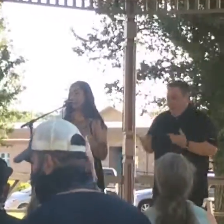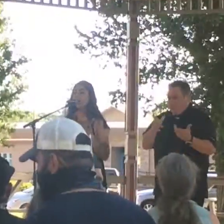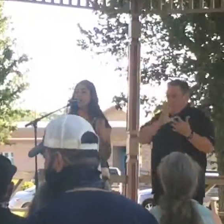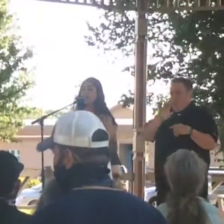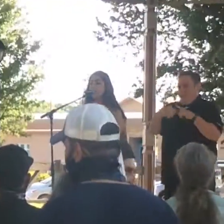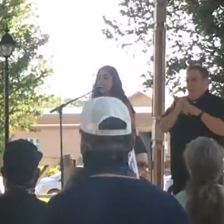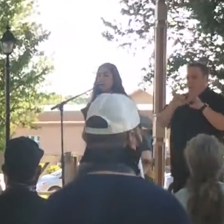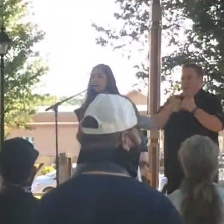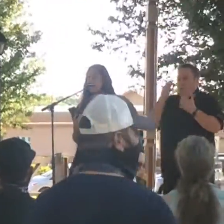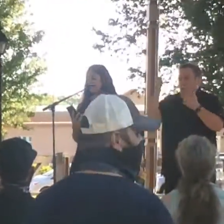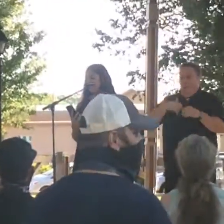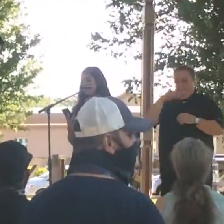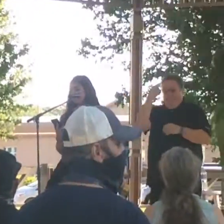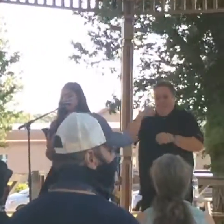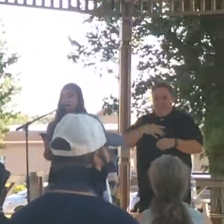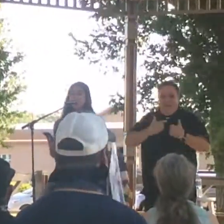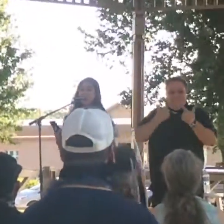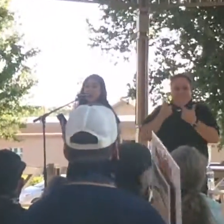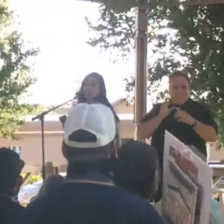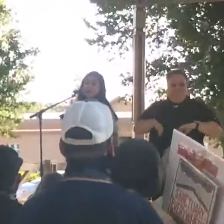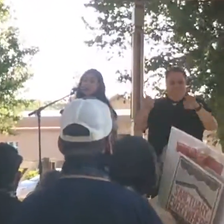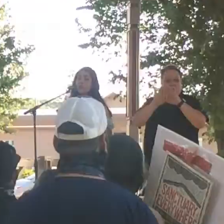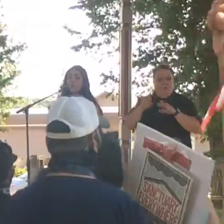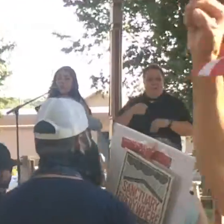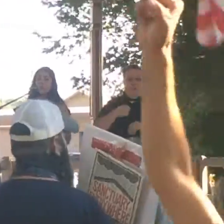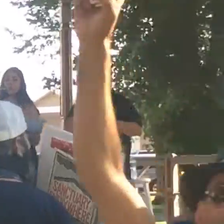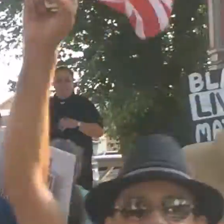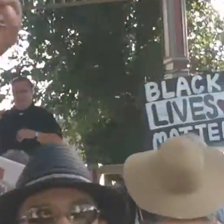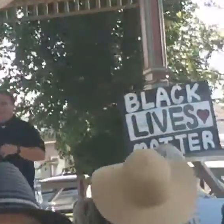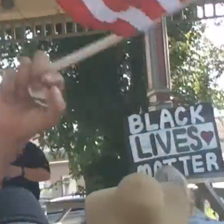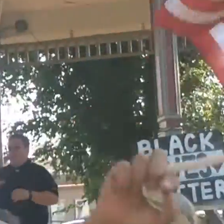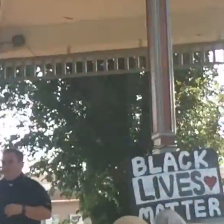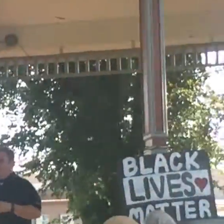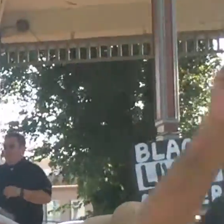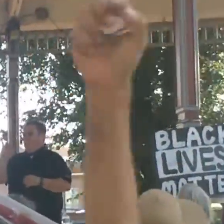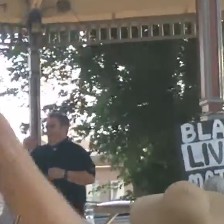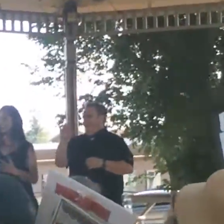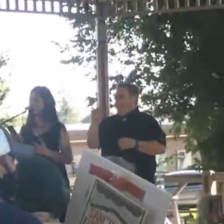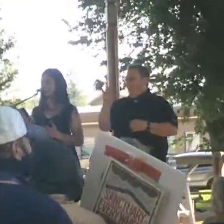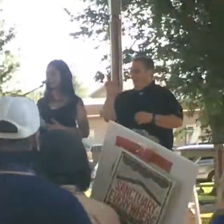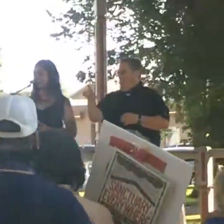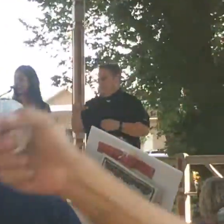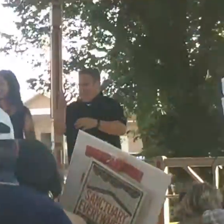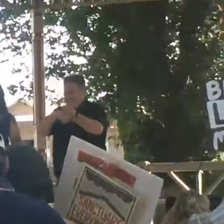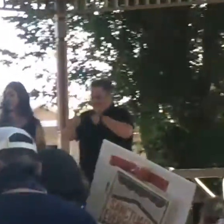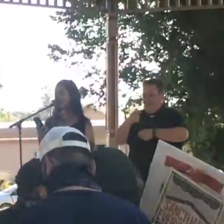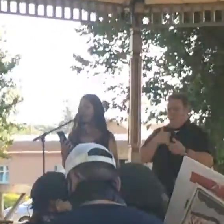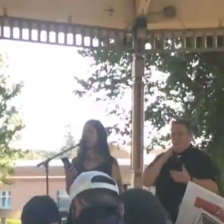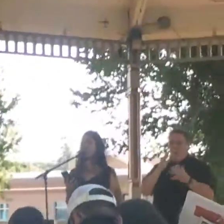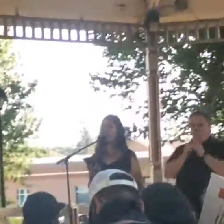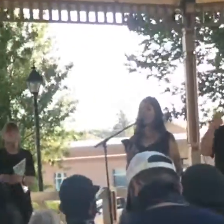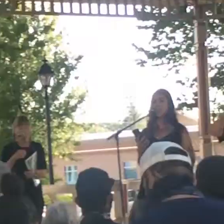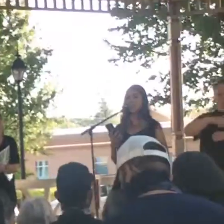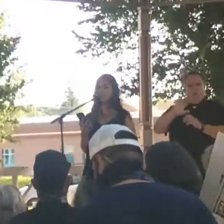talk about how and why Black Lives Matter? I'm just another privileged millennial. So instead, I'm going to talk to